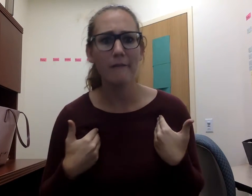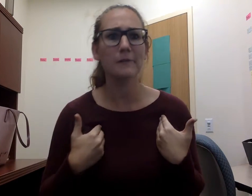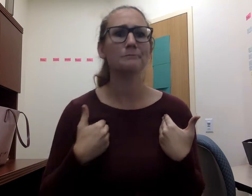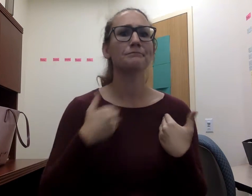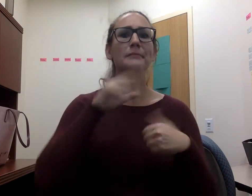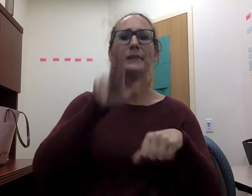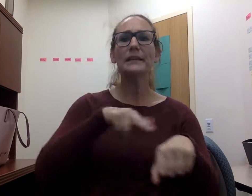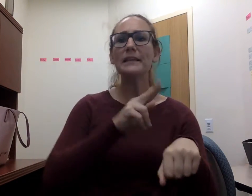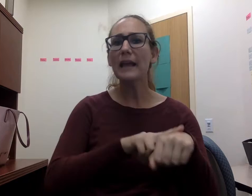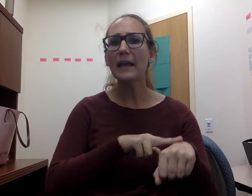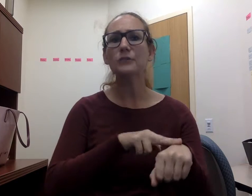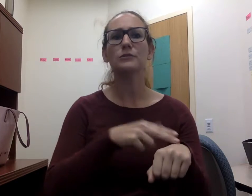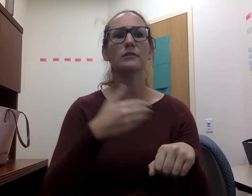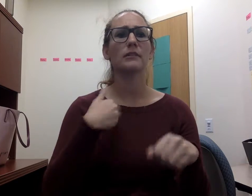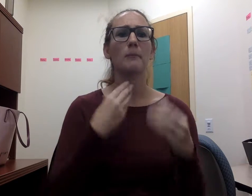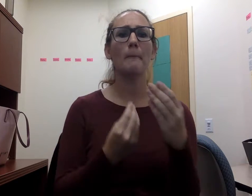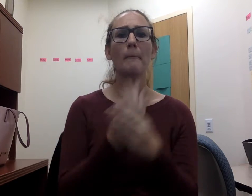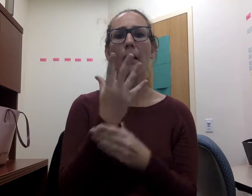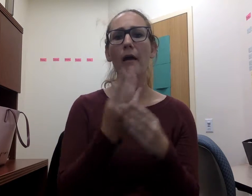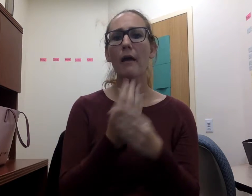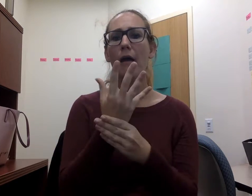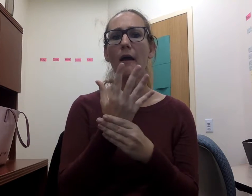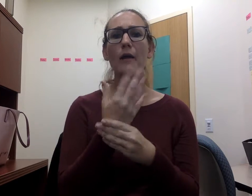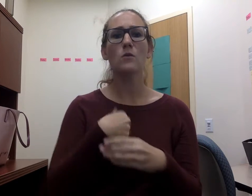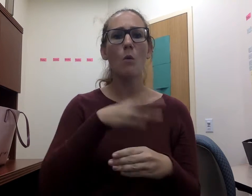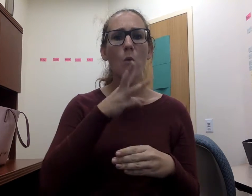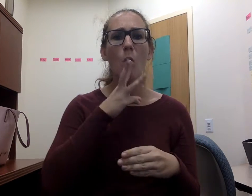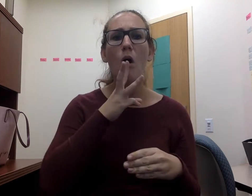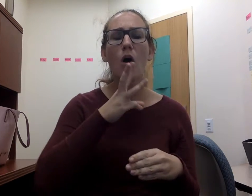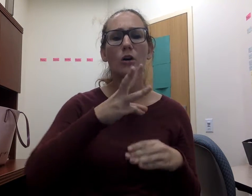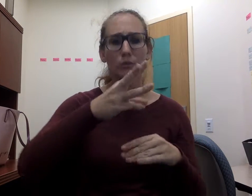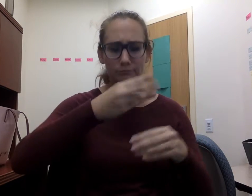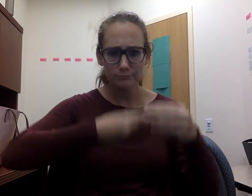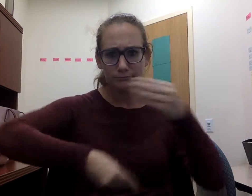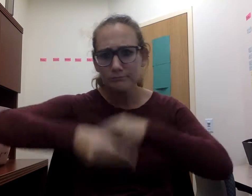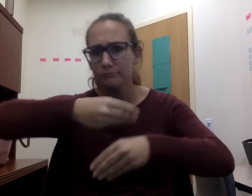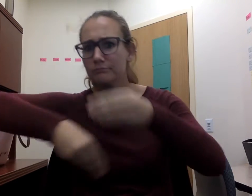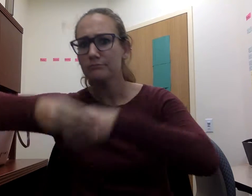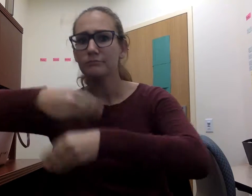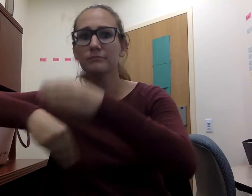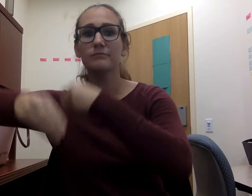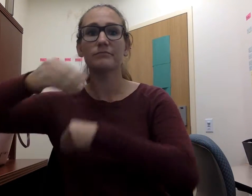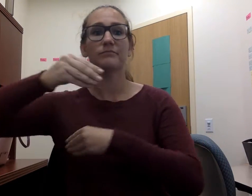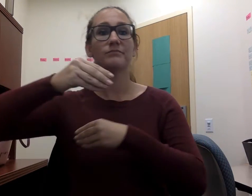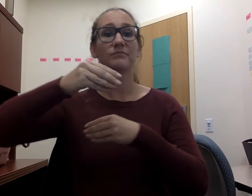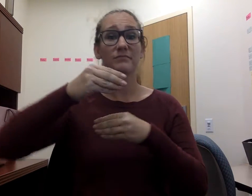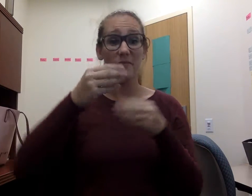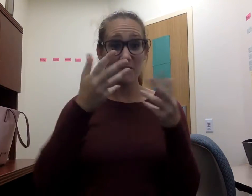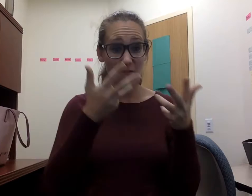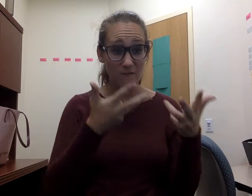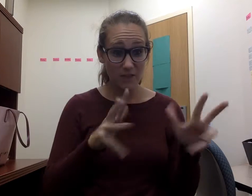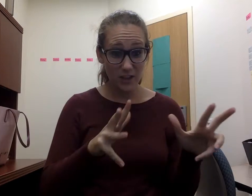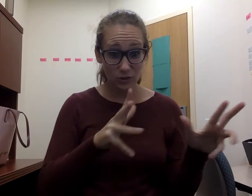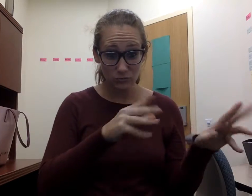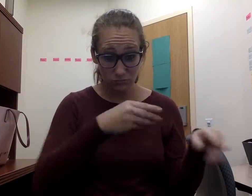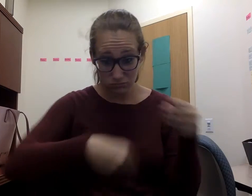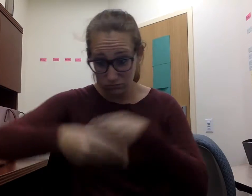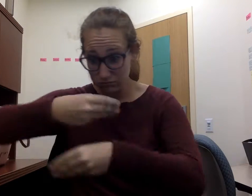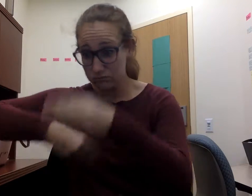power, eventually evaporating into the air and condensing into clouds again. Why is there life on